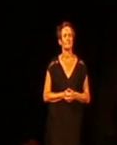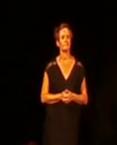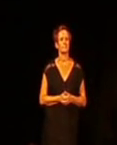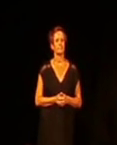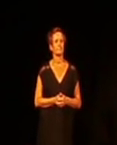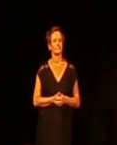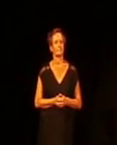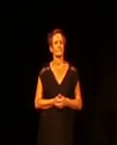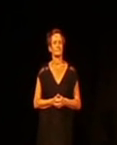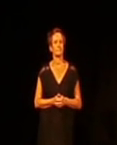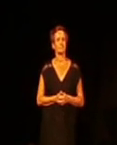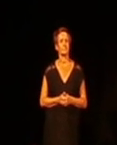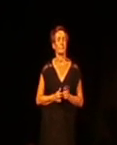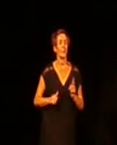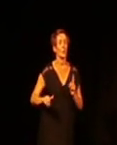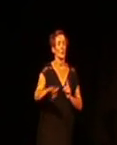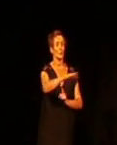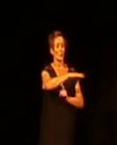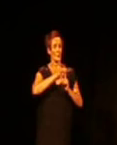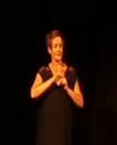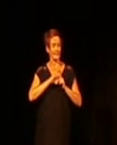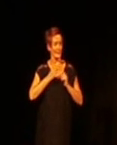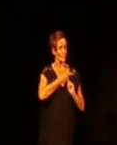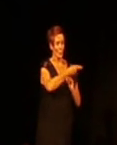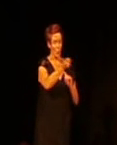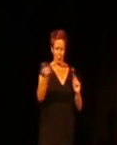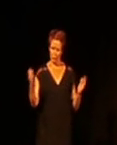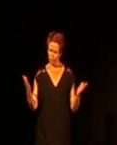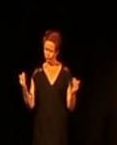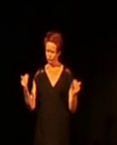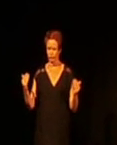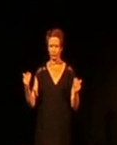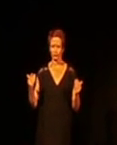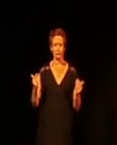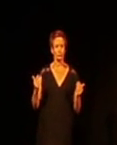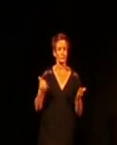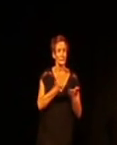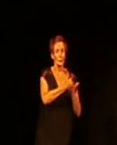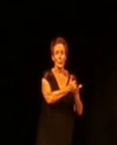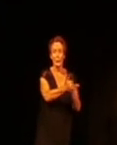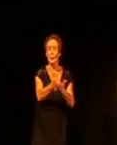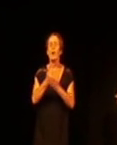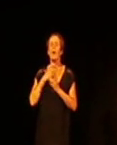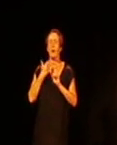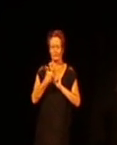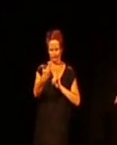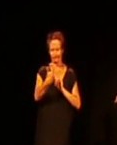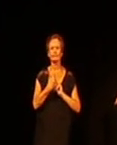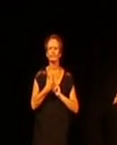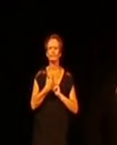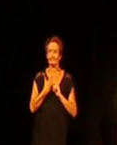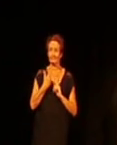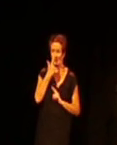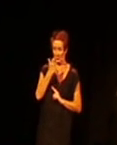a more content society, is a better society, and recognises all of us can have problems, but all of us can